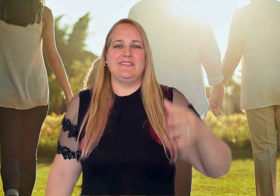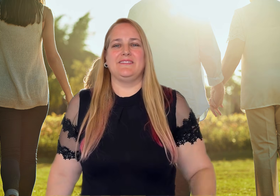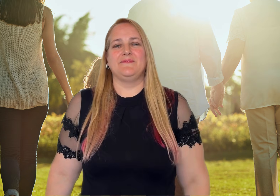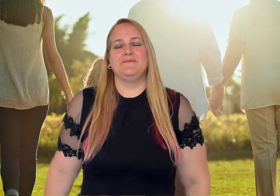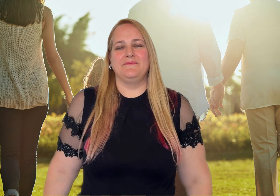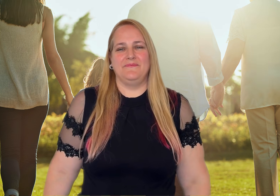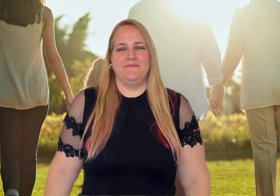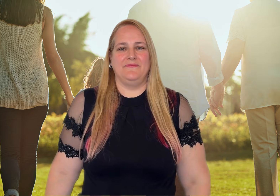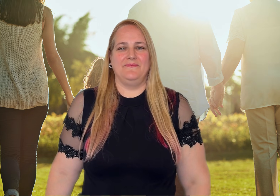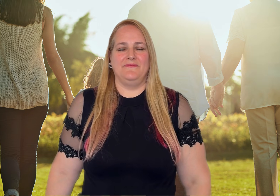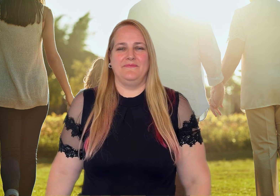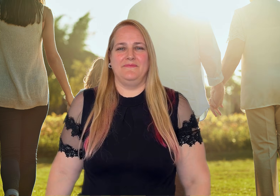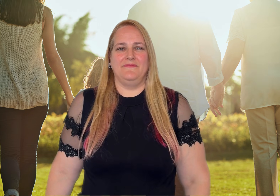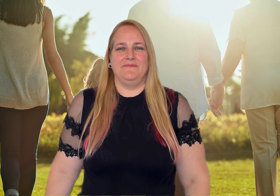parents.